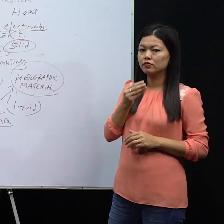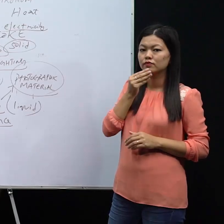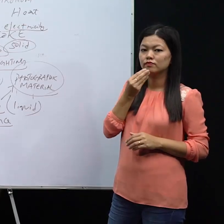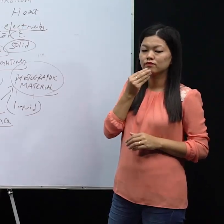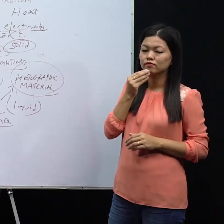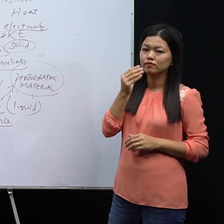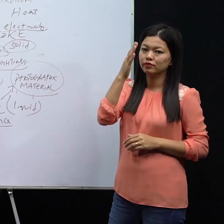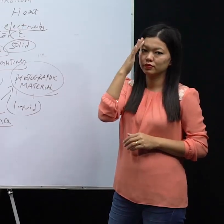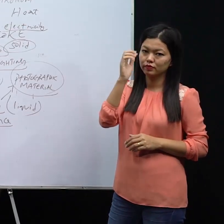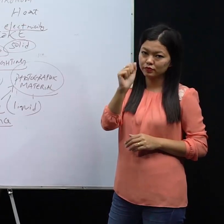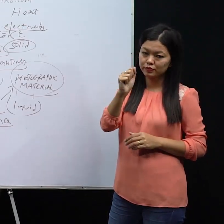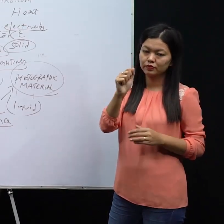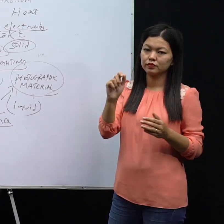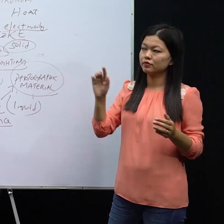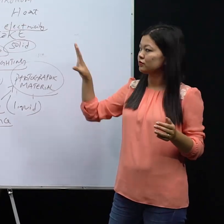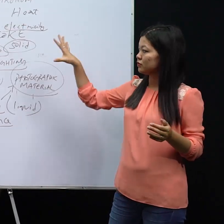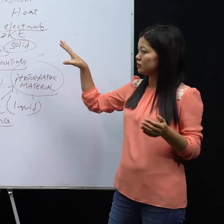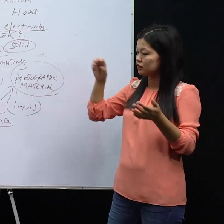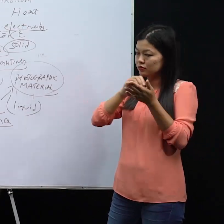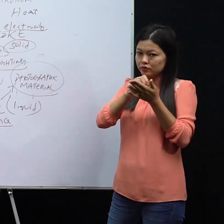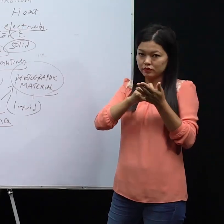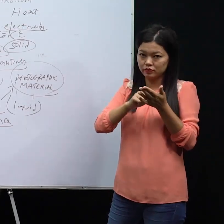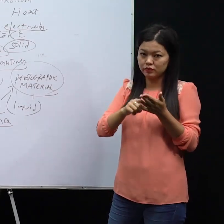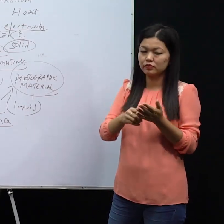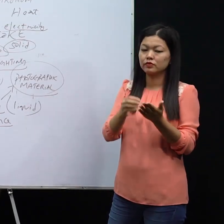note of whatever we have studied, go through it, and